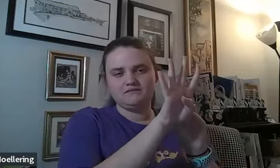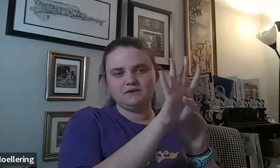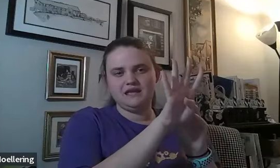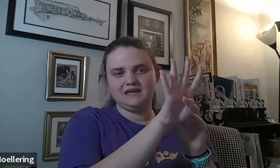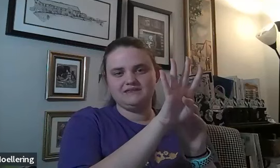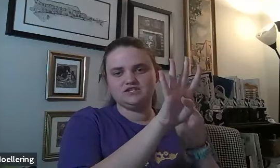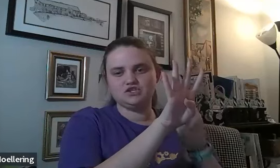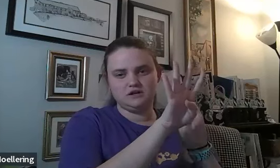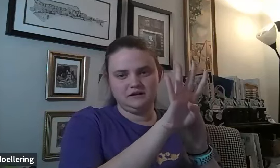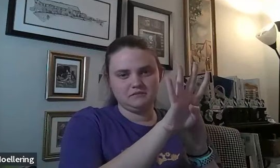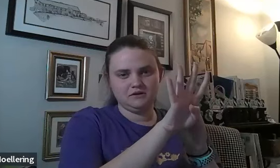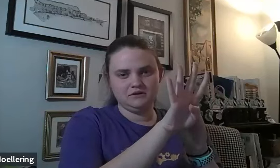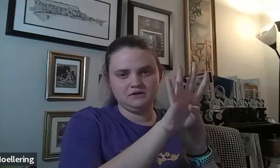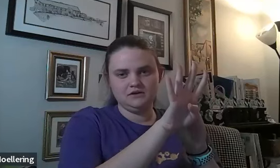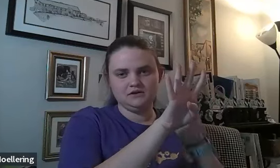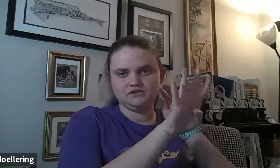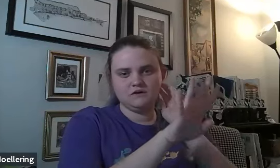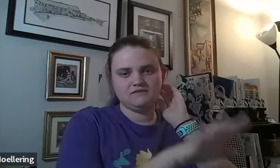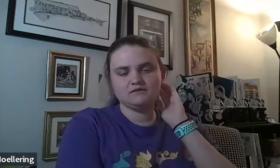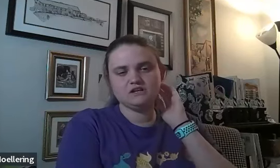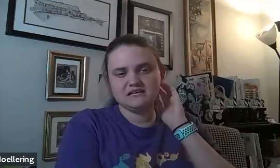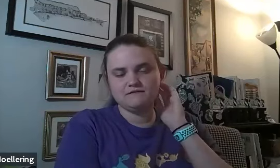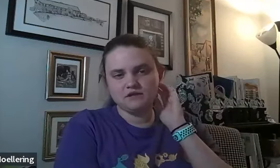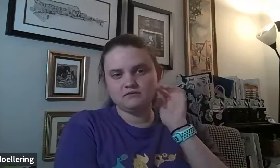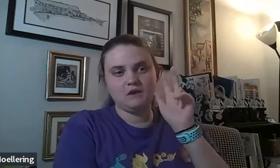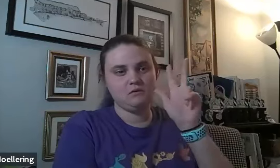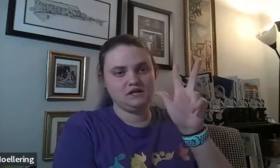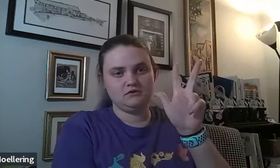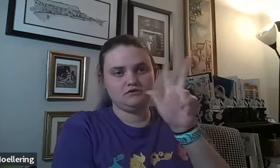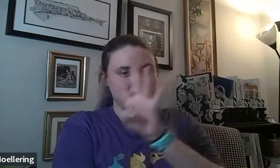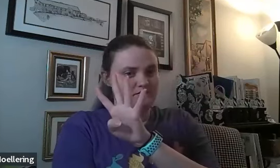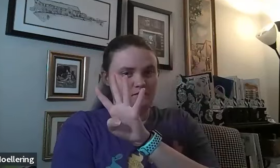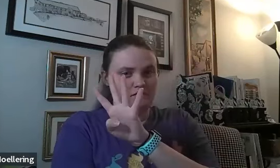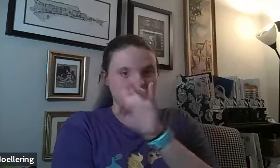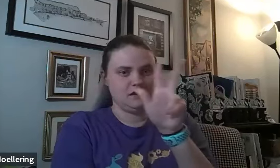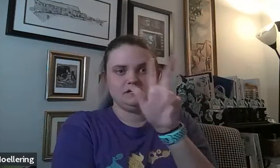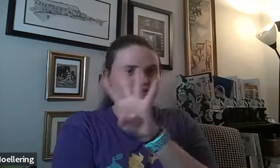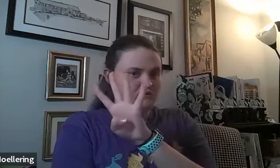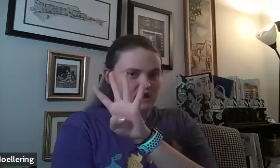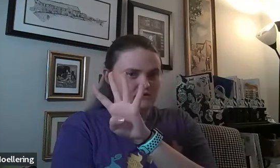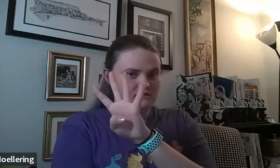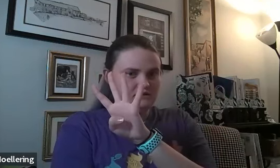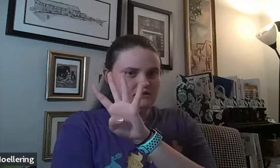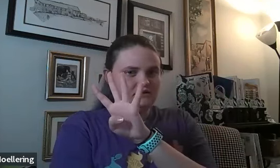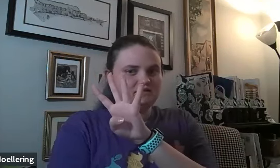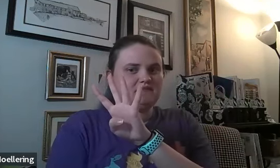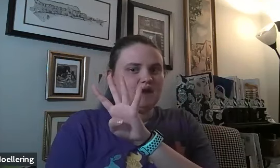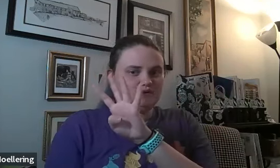your hand the starting number. So if I was trying to say 43, I wouldn't go 3 to 4. I wouldn't do that, because then that would look